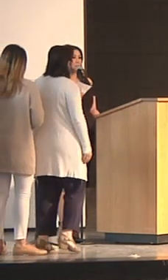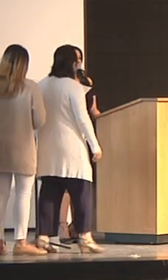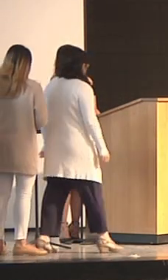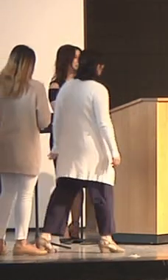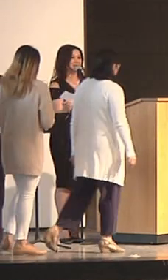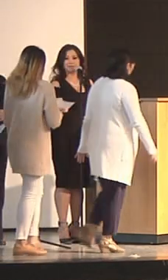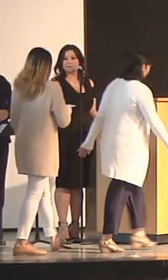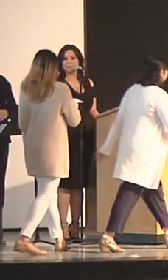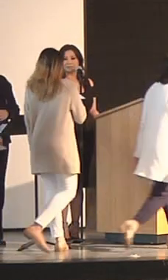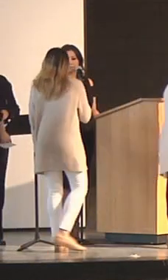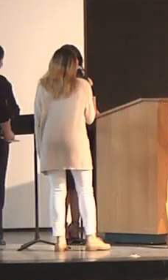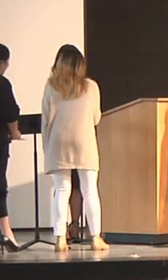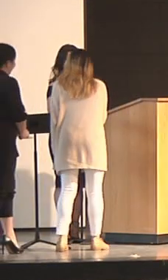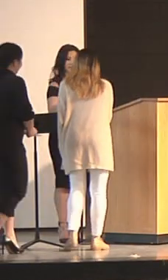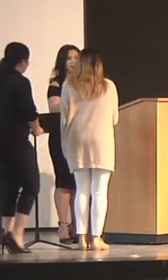Joy Moore,